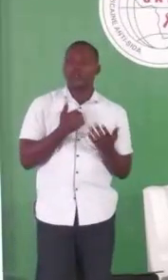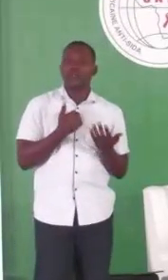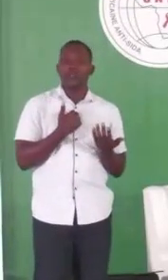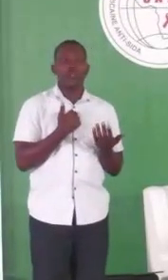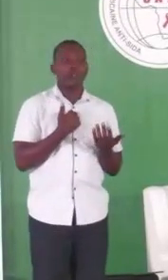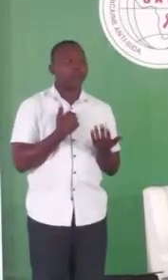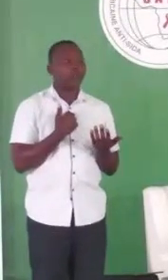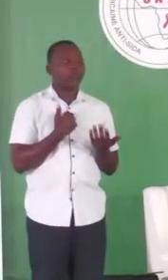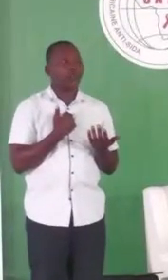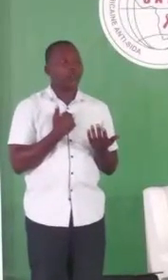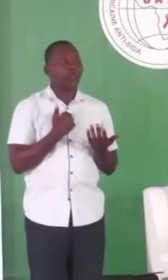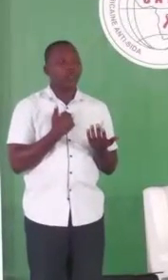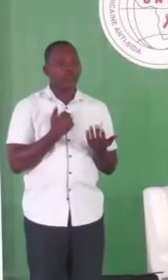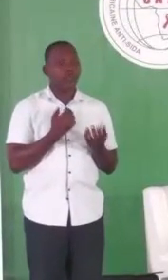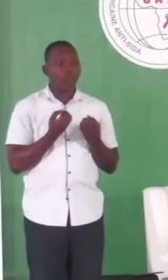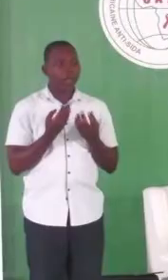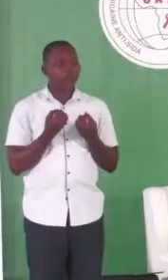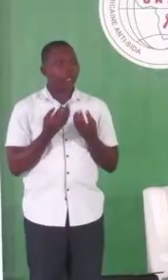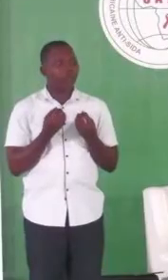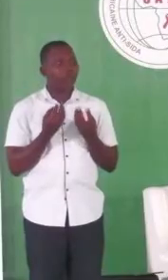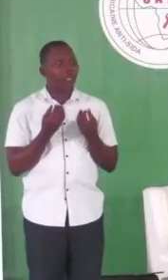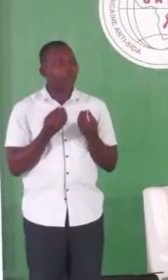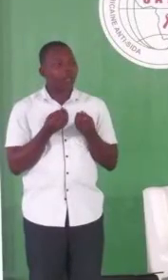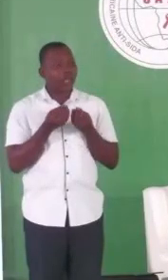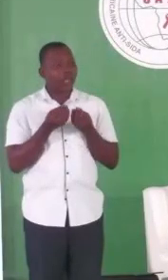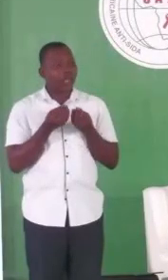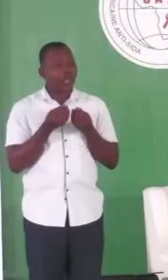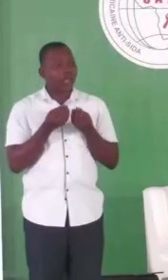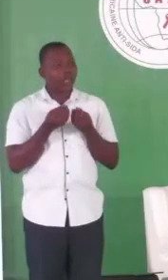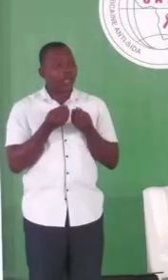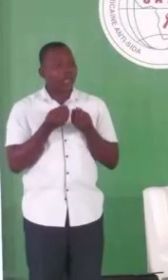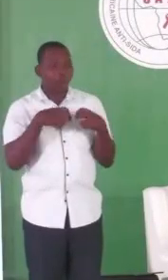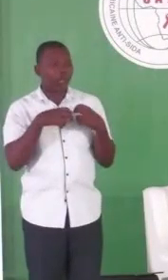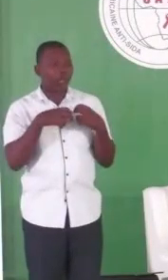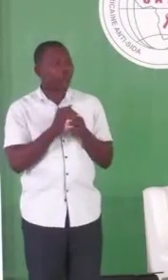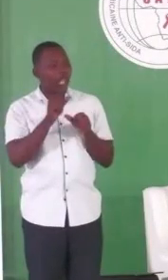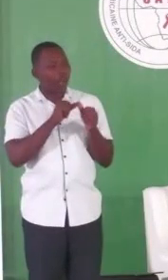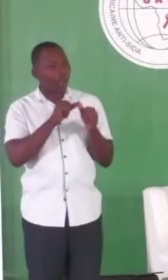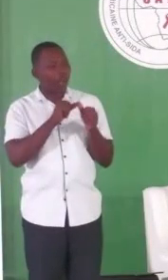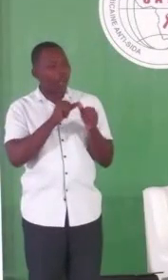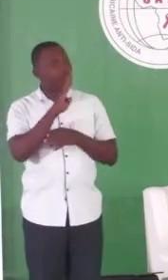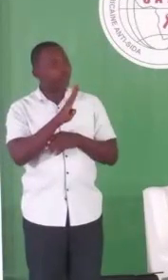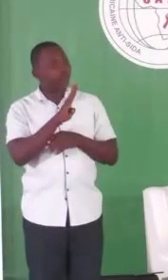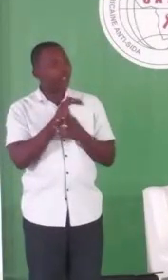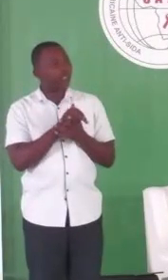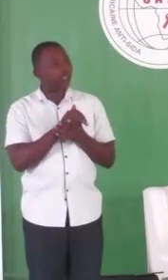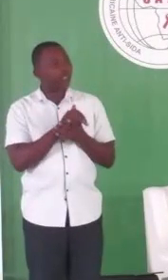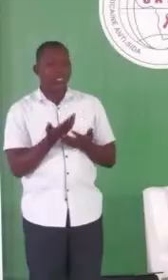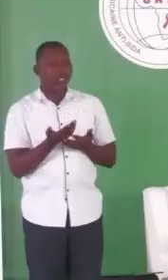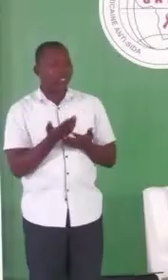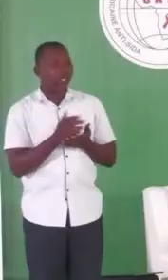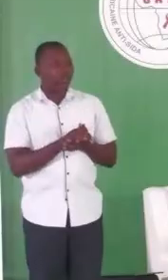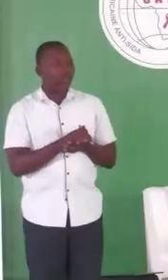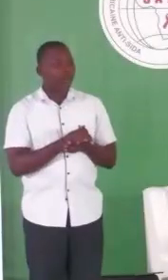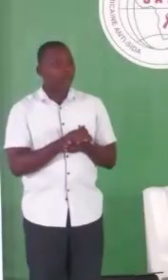of information gap about hepatitis B. Like, it is so